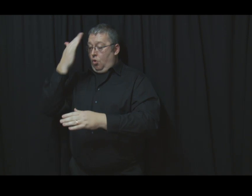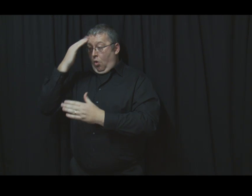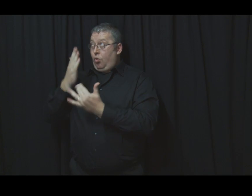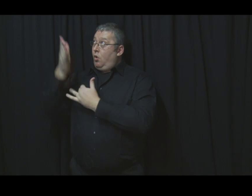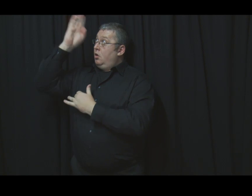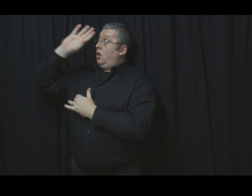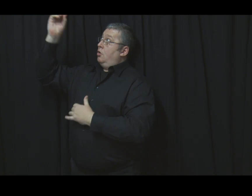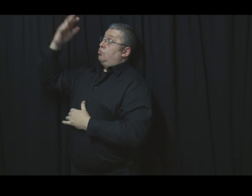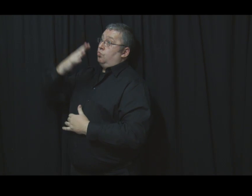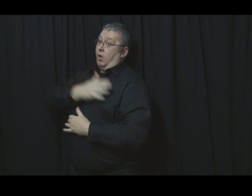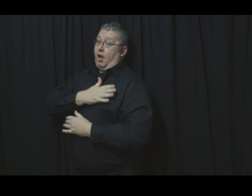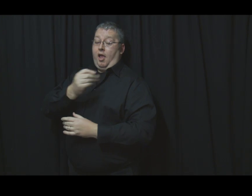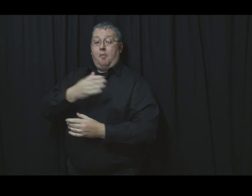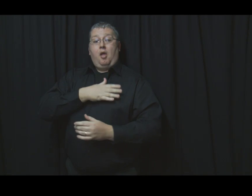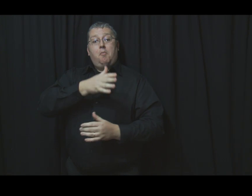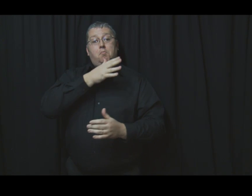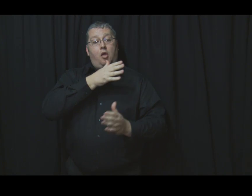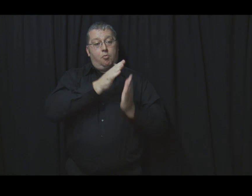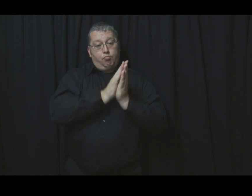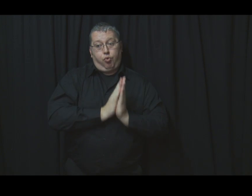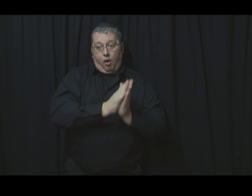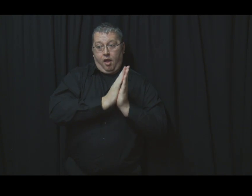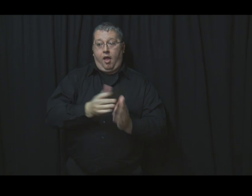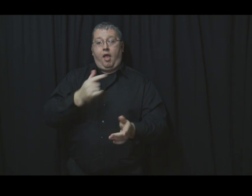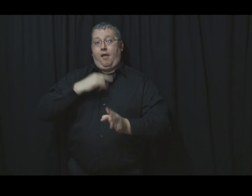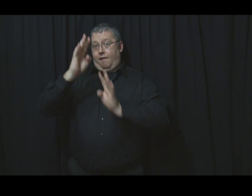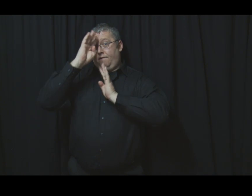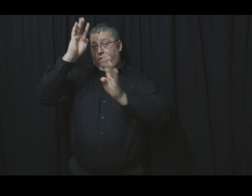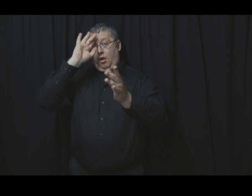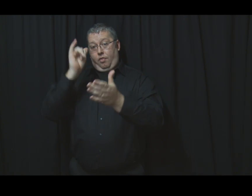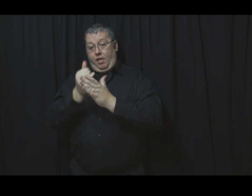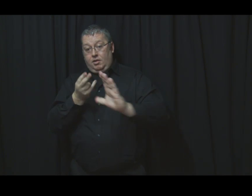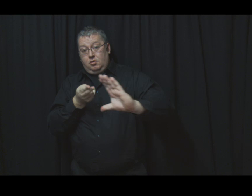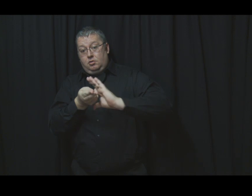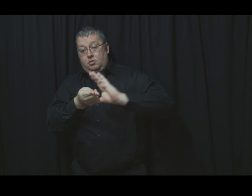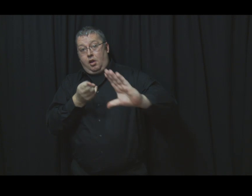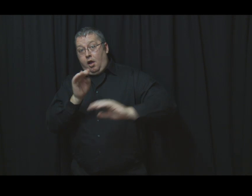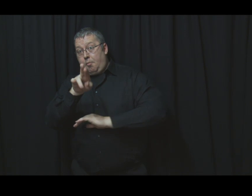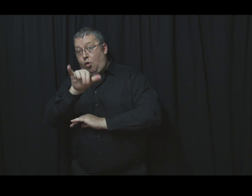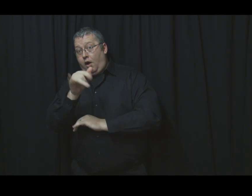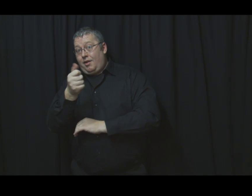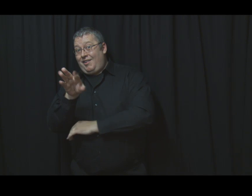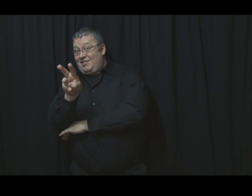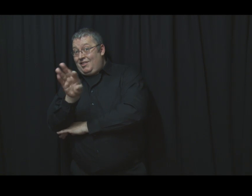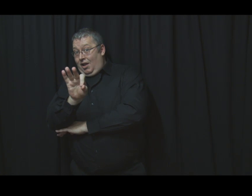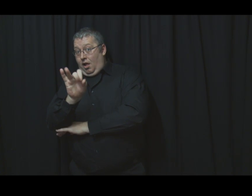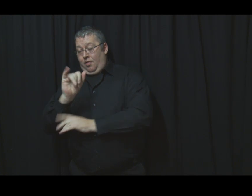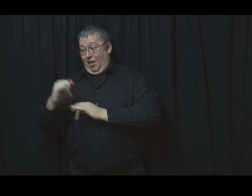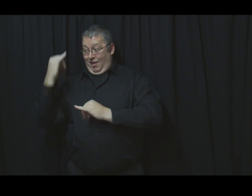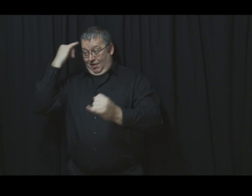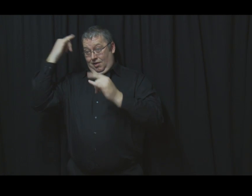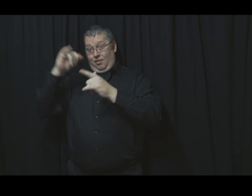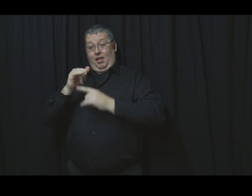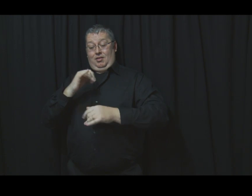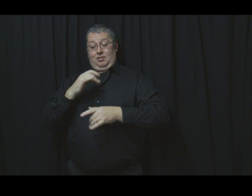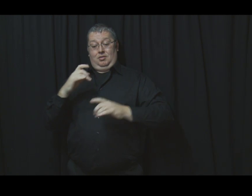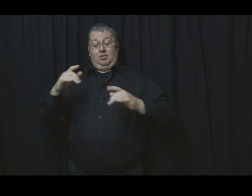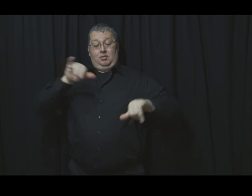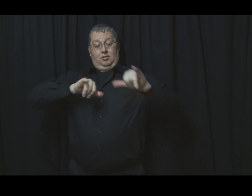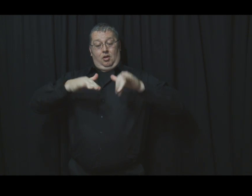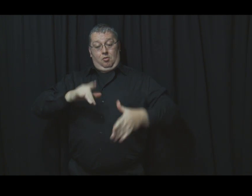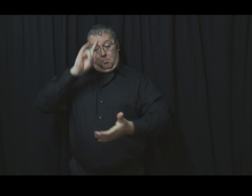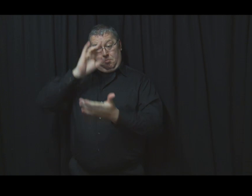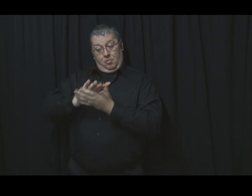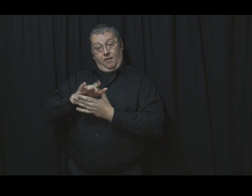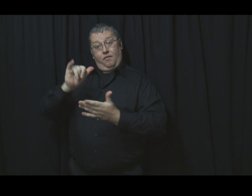I invented the MRI scanner in 1969. The idea that scientists who believe the Earth is 6,000 years